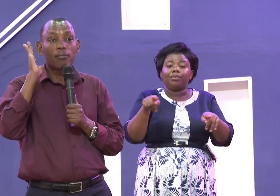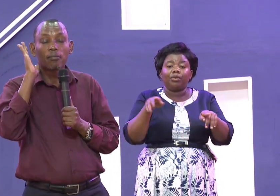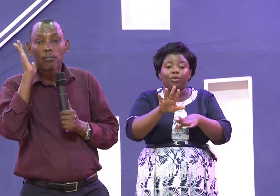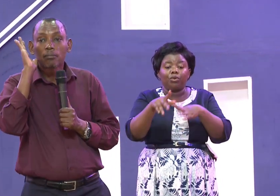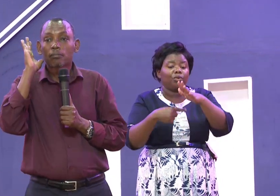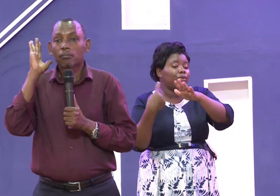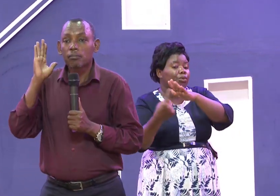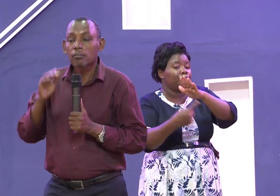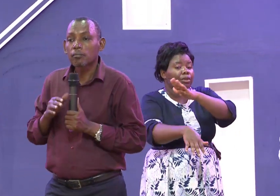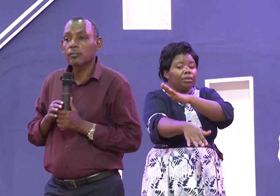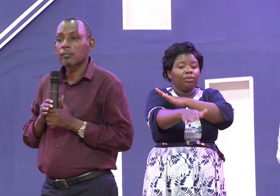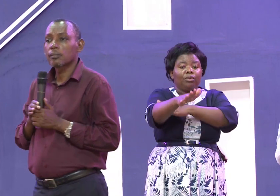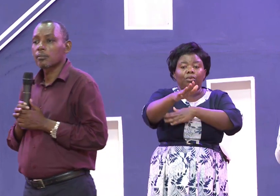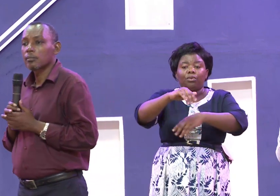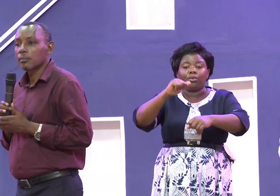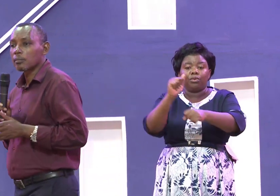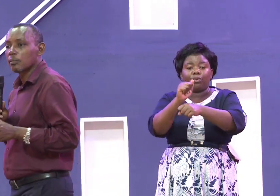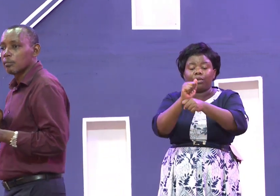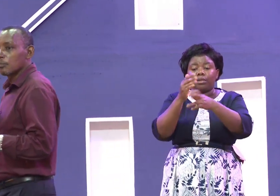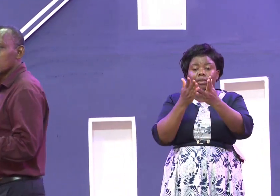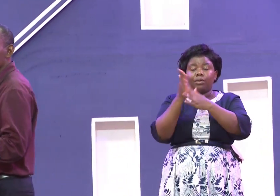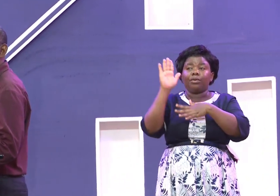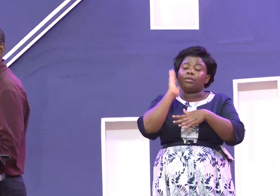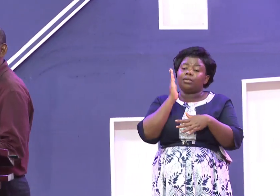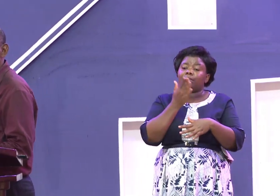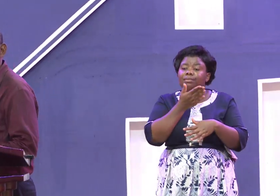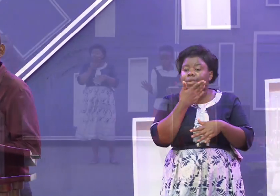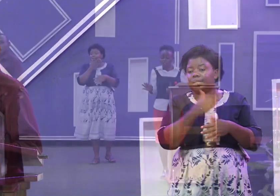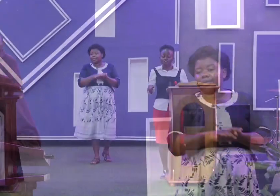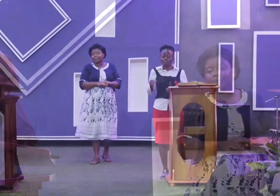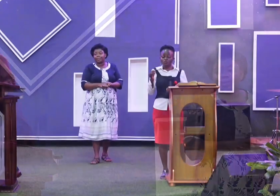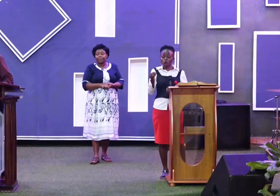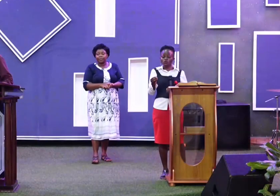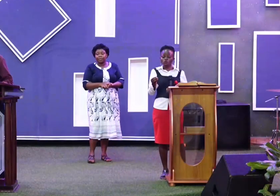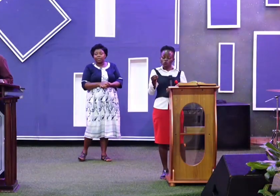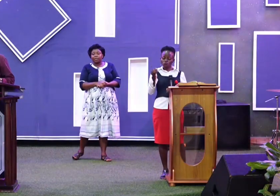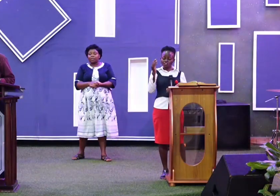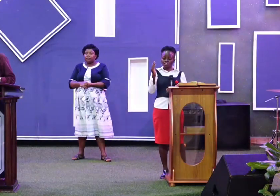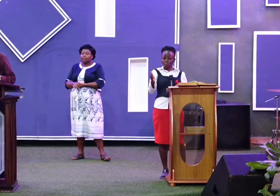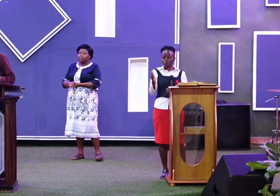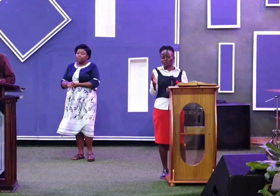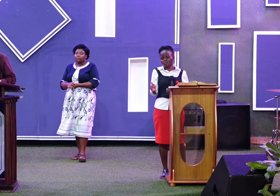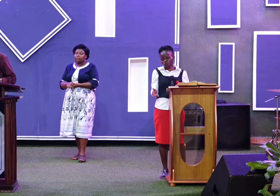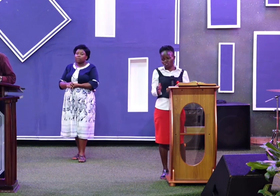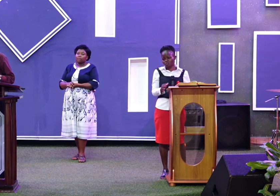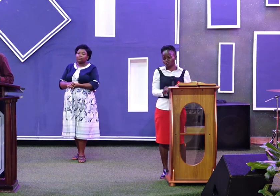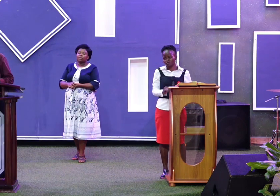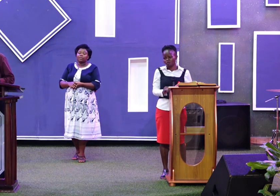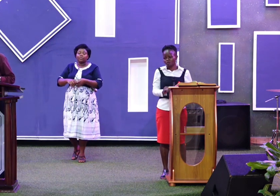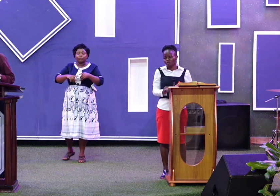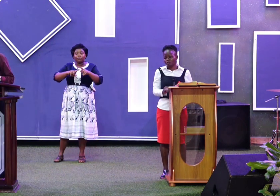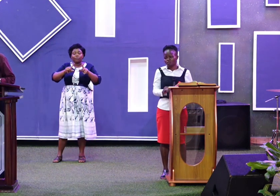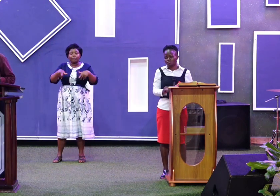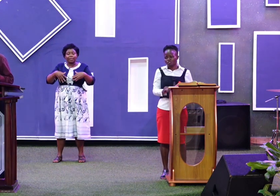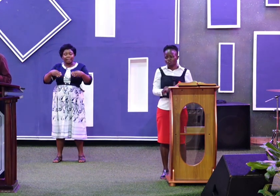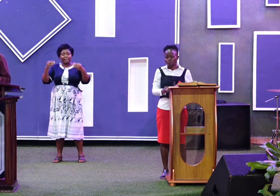omulamu. The God that you see working for those people you consider to be well off is the God who sustains you by his grace. Twe